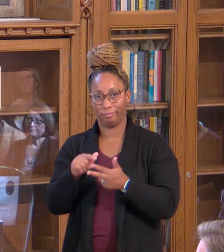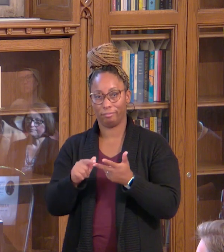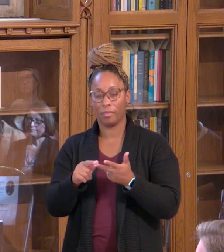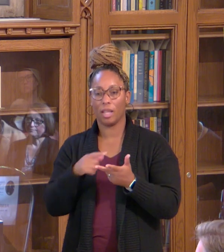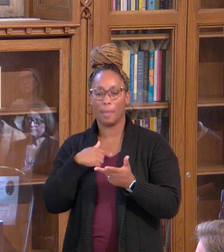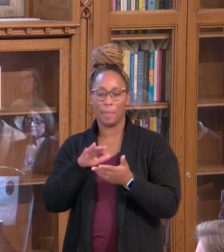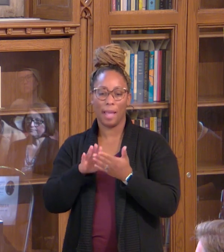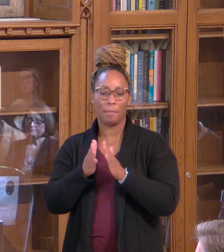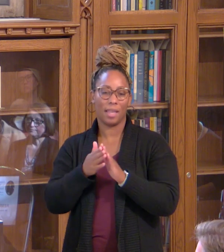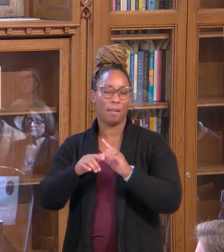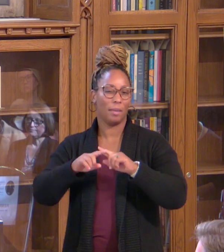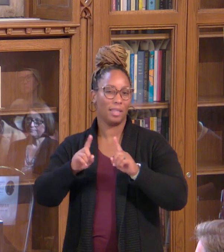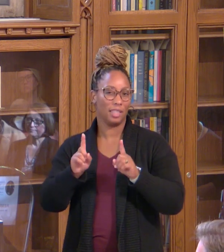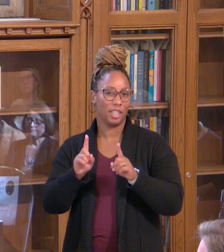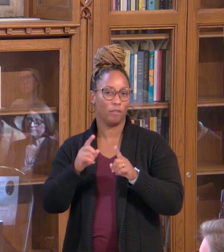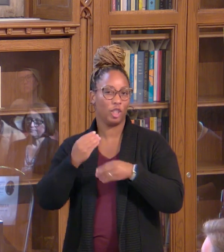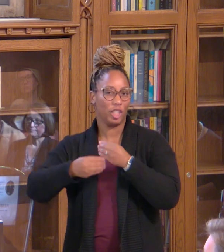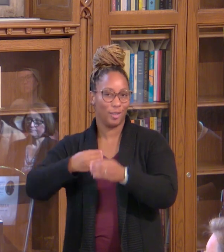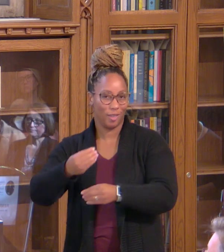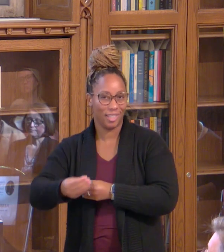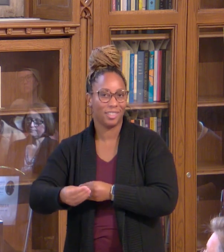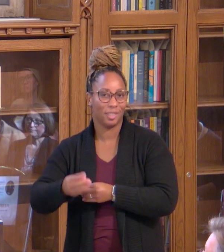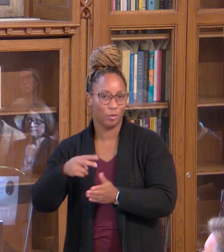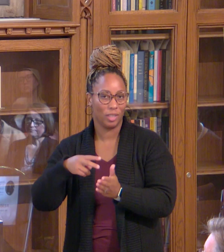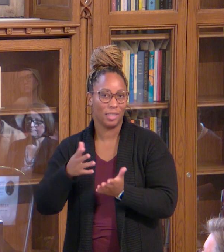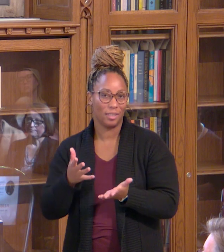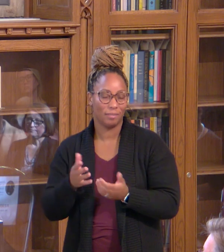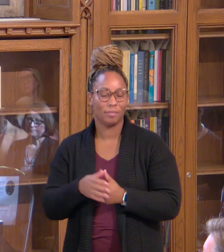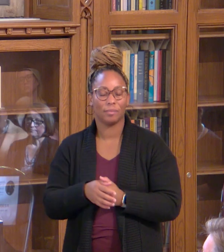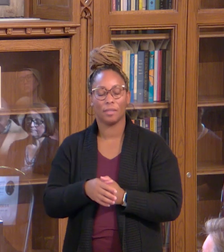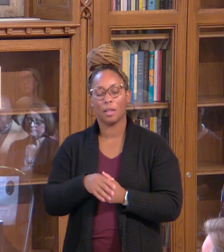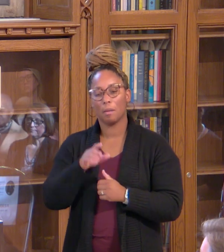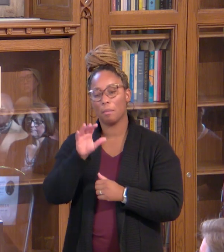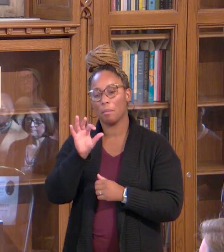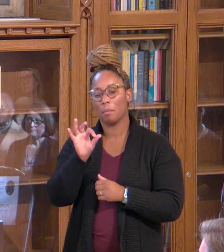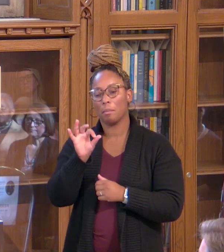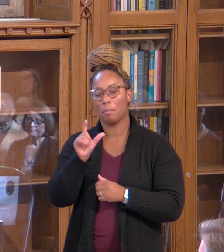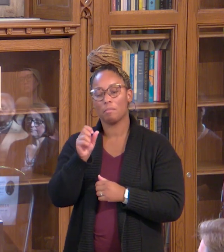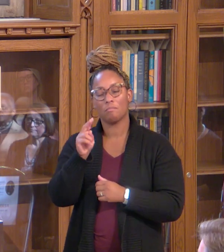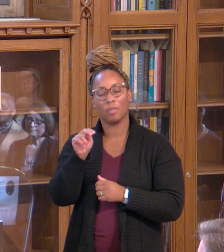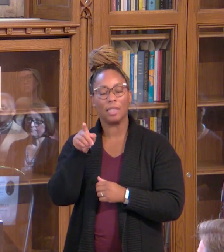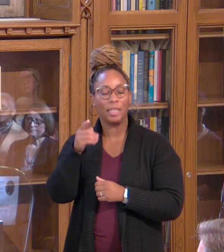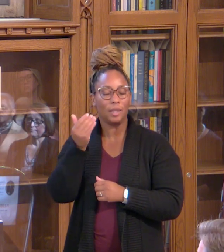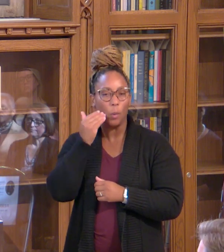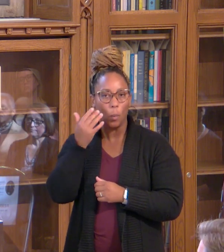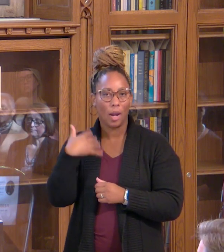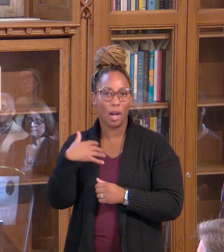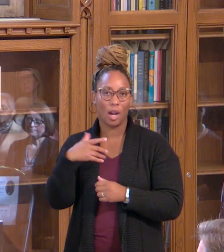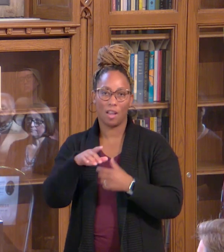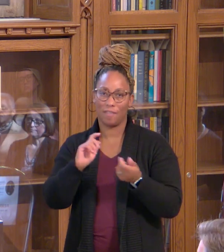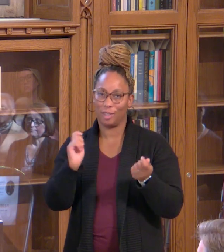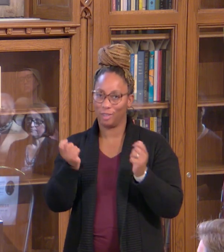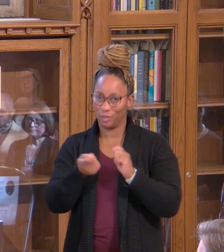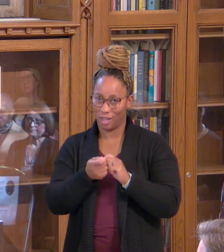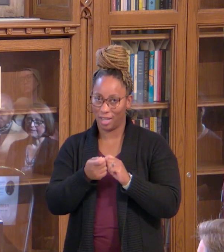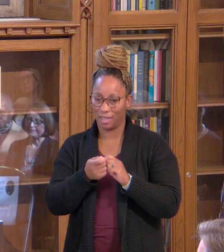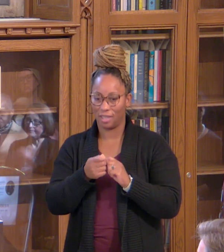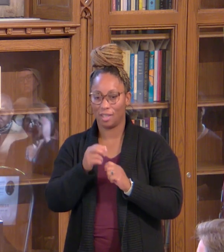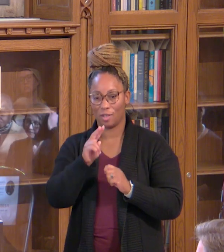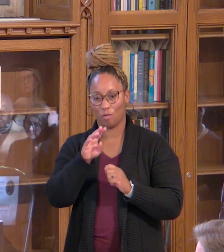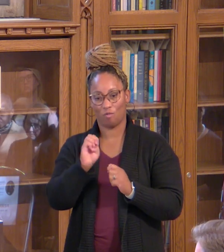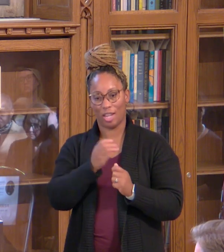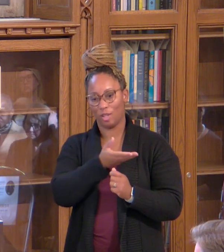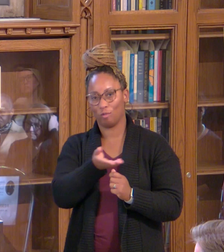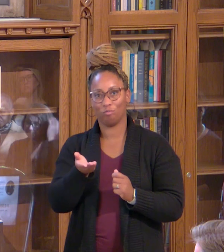become yet a different generation Franklin is aware of the tremendous change on the racial on the racial